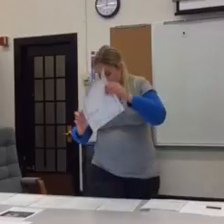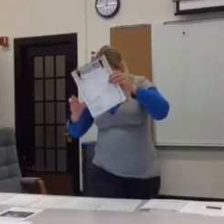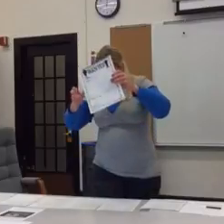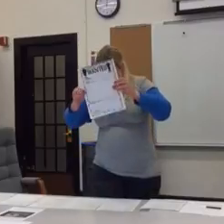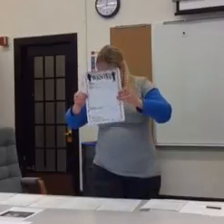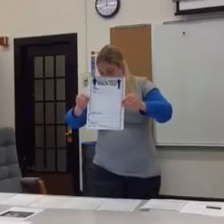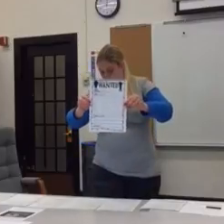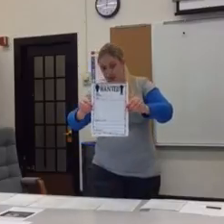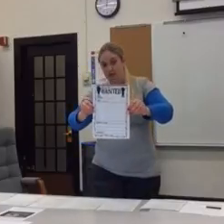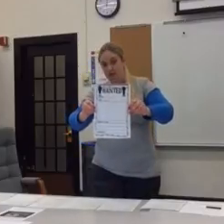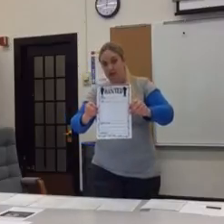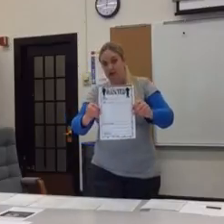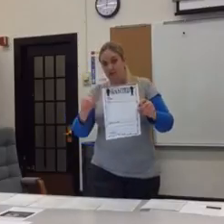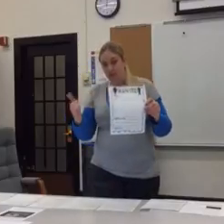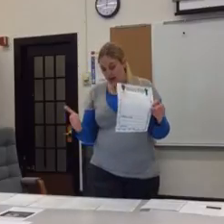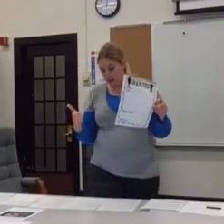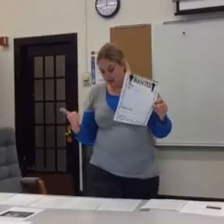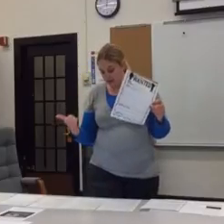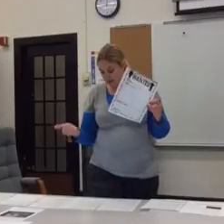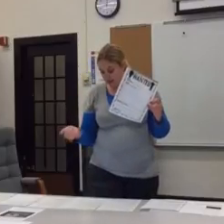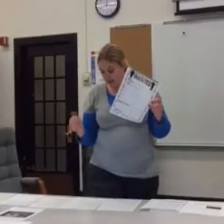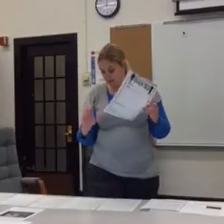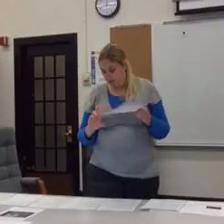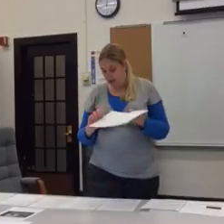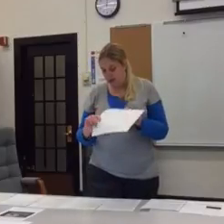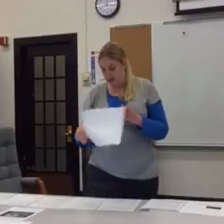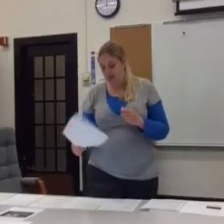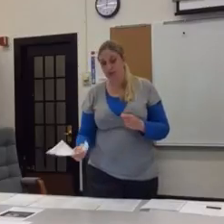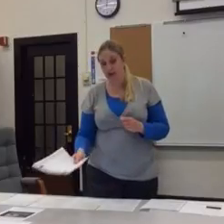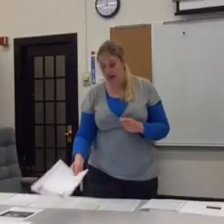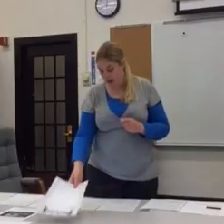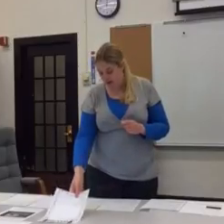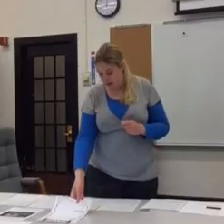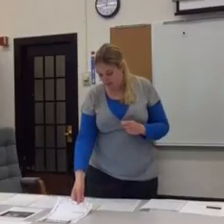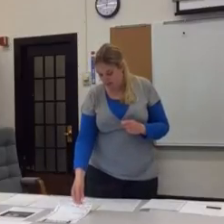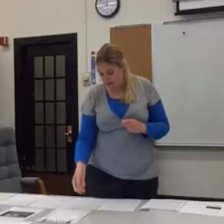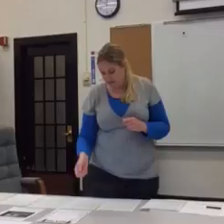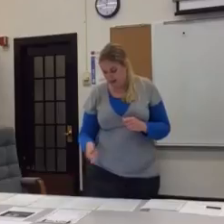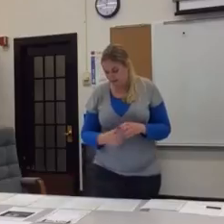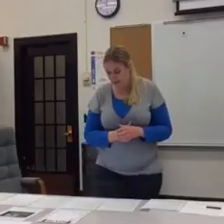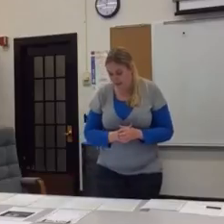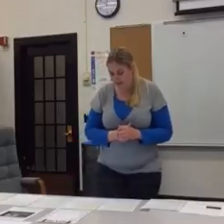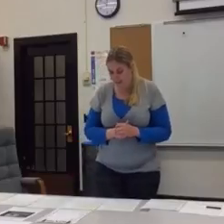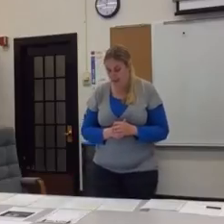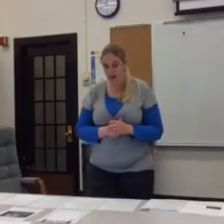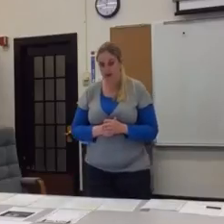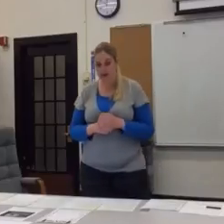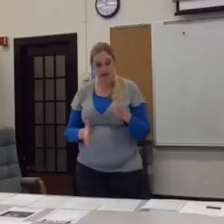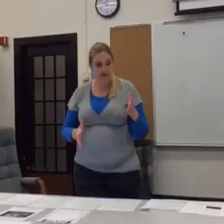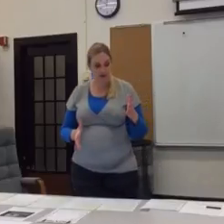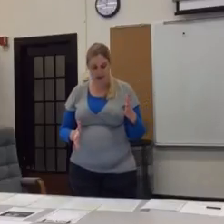poster, and then there's a sheriff badge kit that's coming from Oriental Trading, and a snake finger puppet, and then there's also